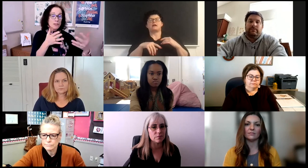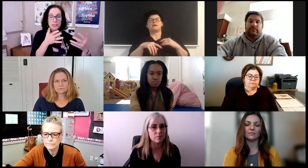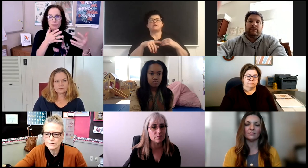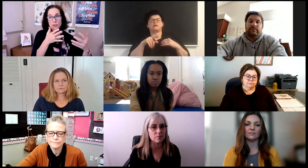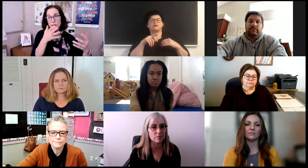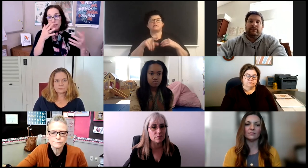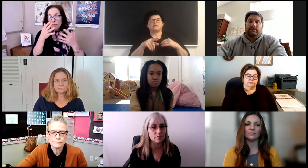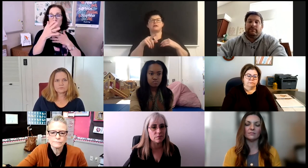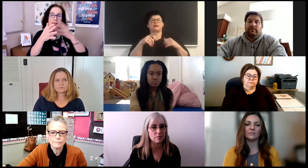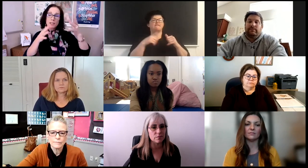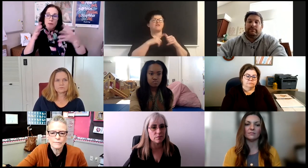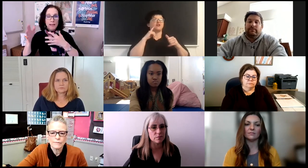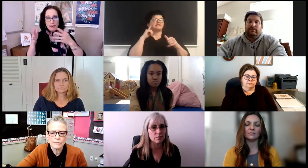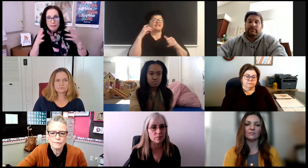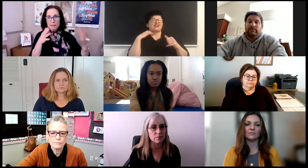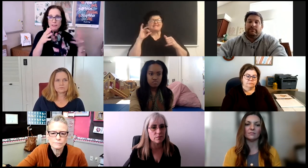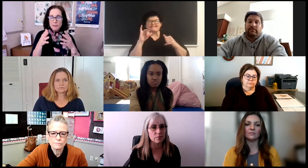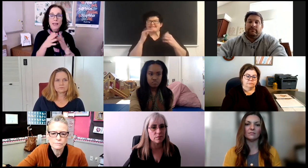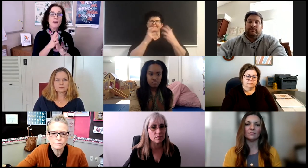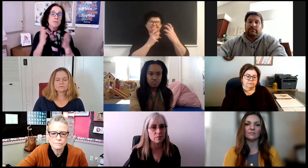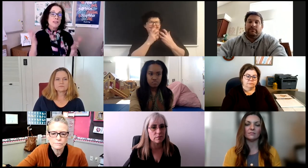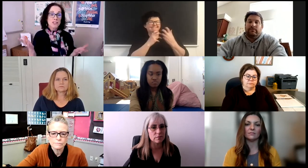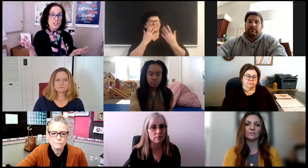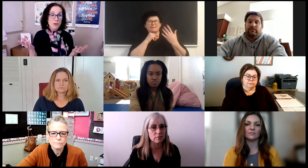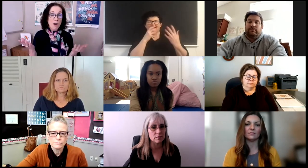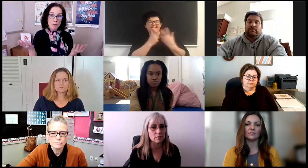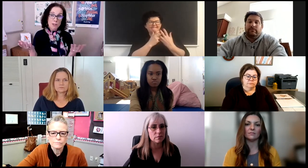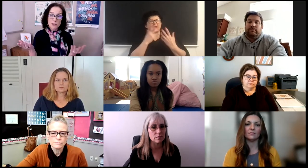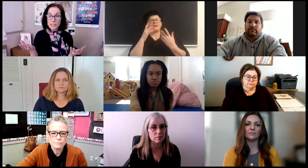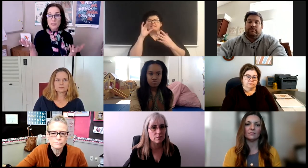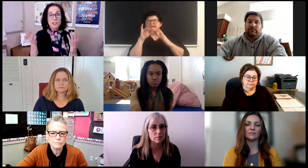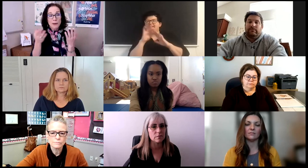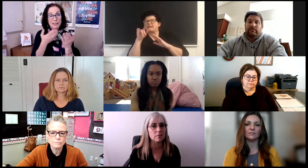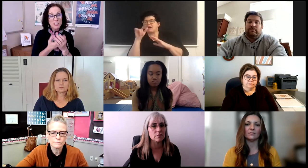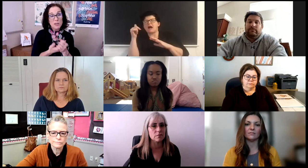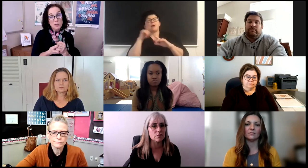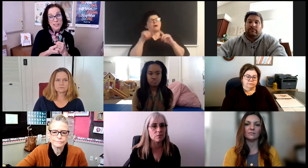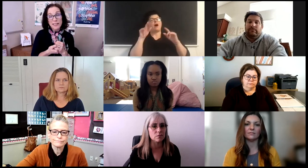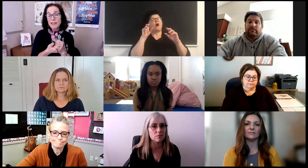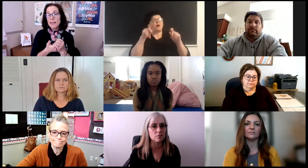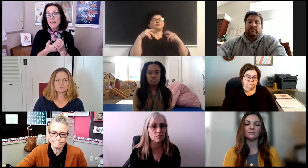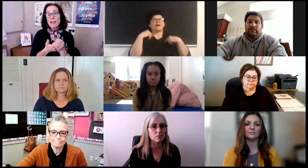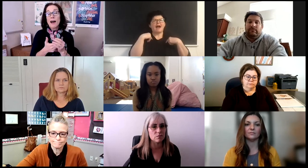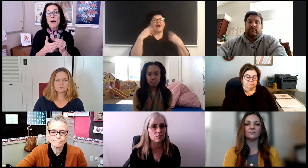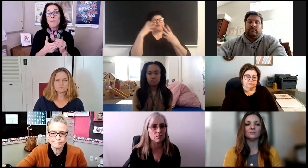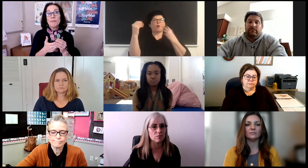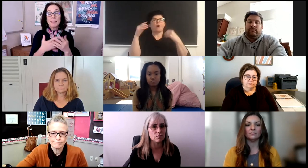the first deaf coach might not be a fit. You might have to find somebody else, but there's also opportunities to go out into the community.